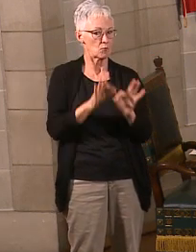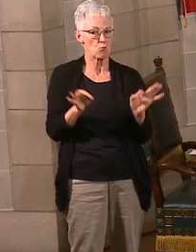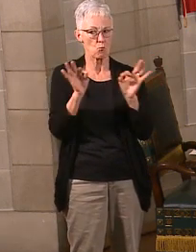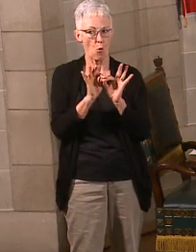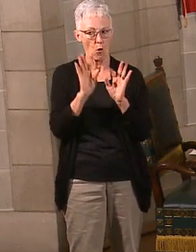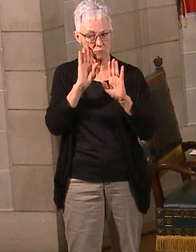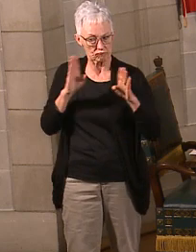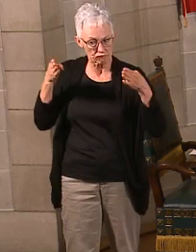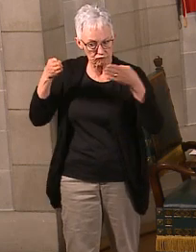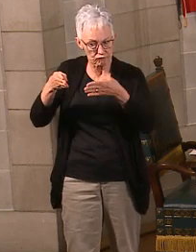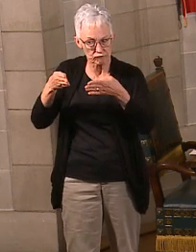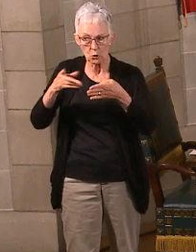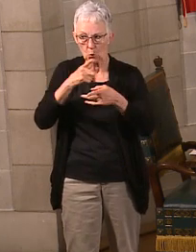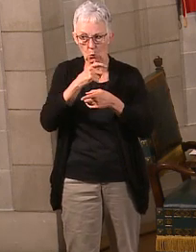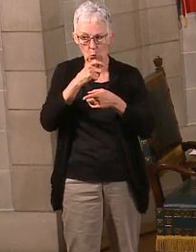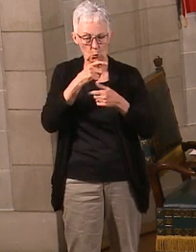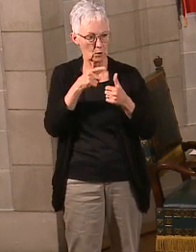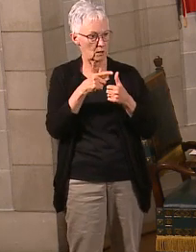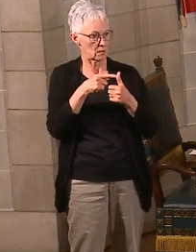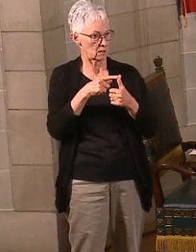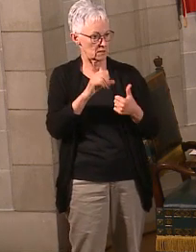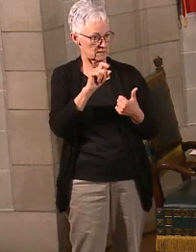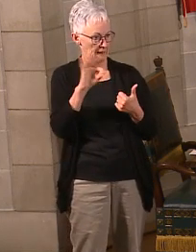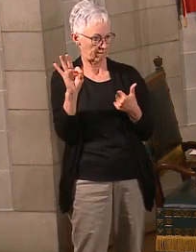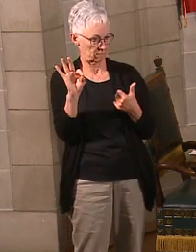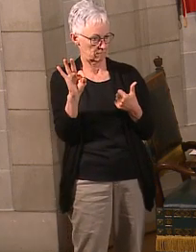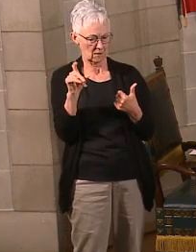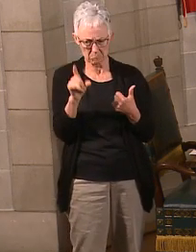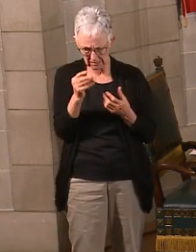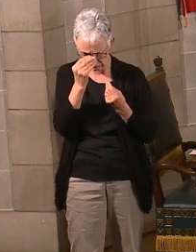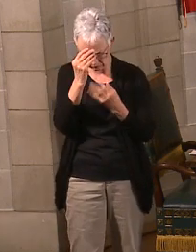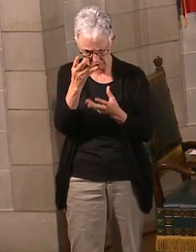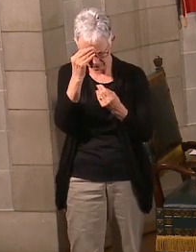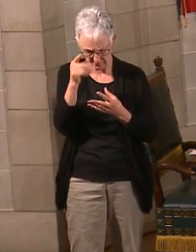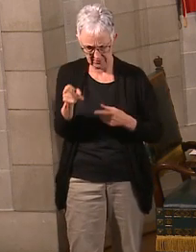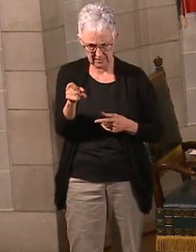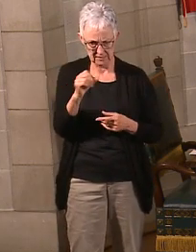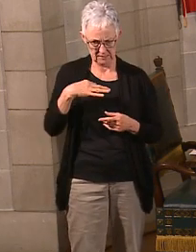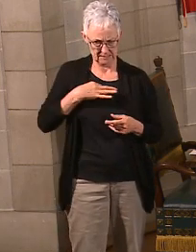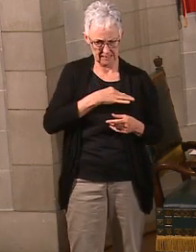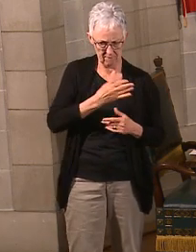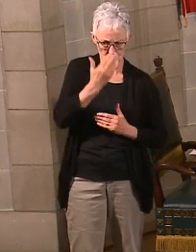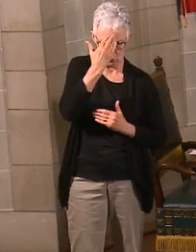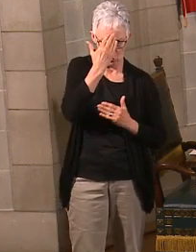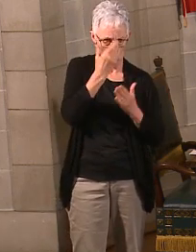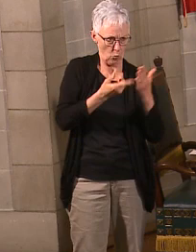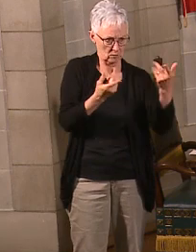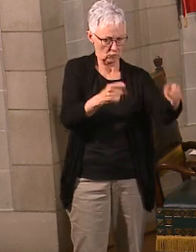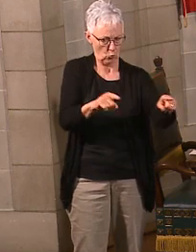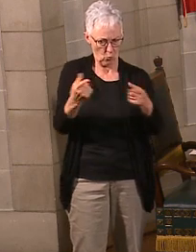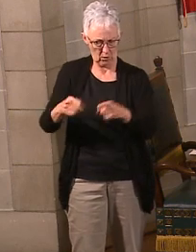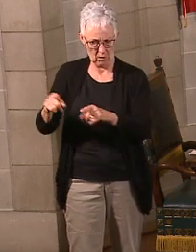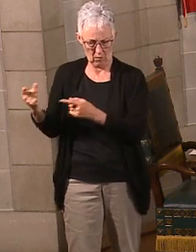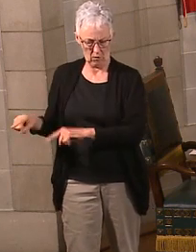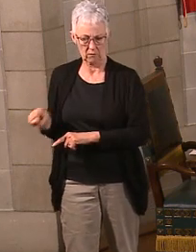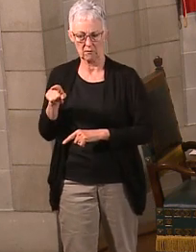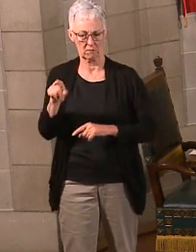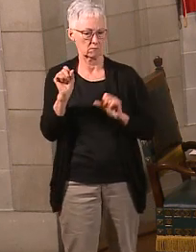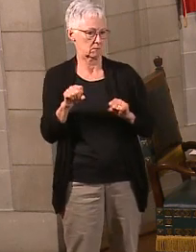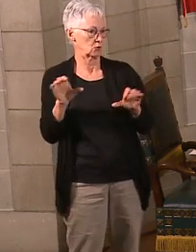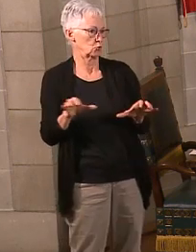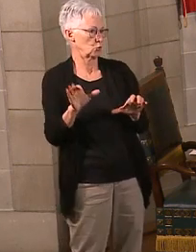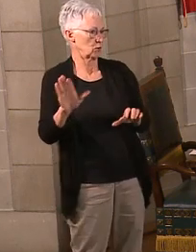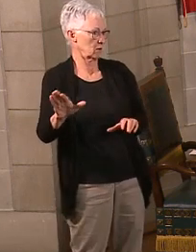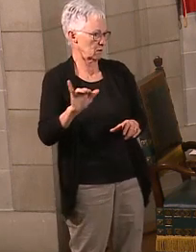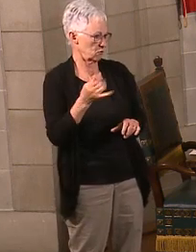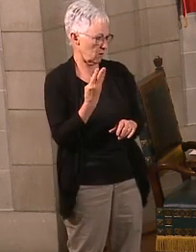be informed, they've got to know what's going on so that they have the information and the tools so they can do their job, so they can carry out their piece of the